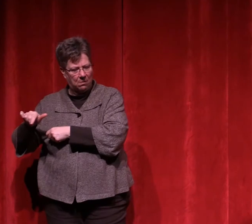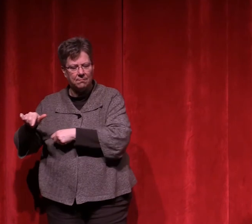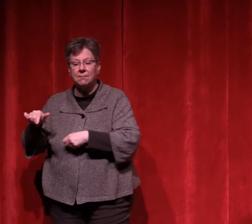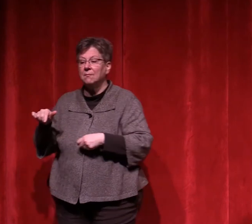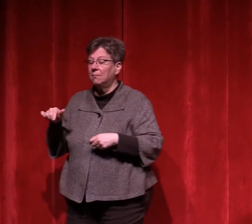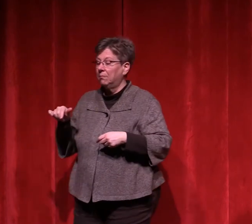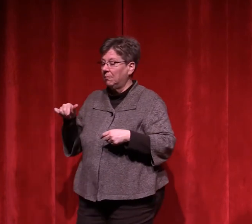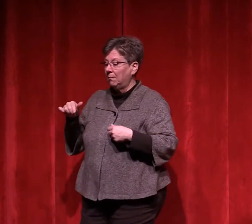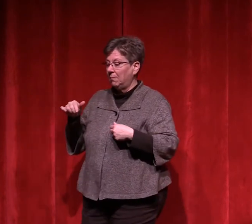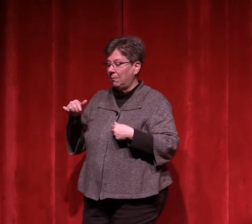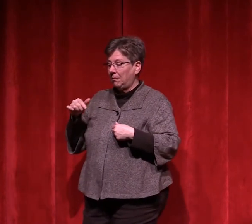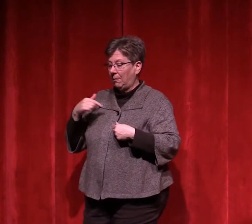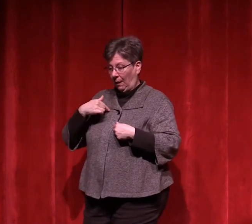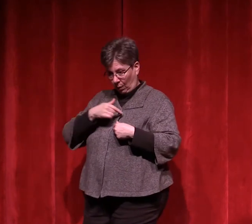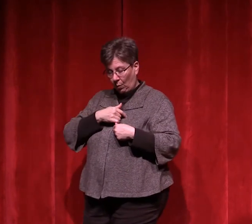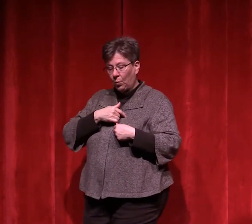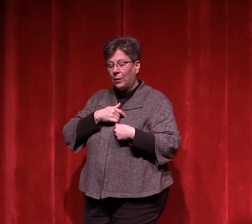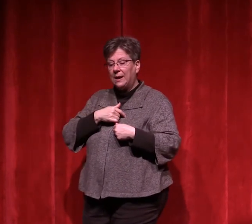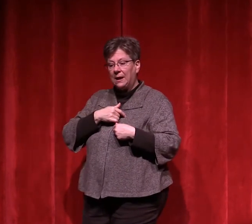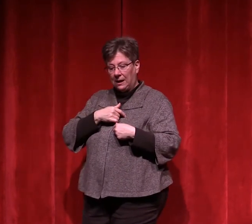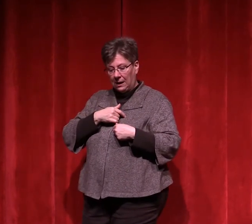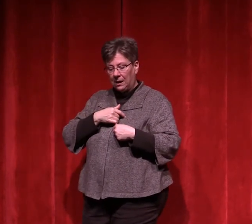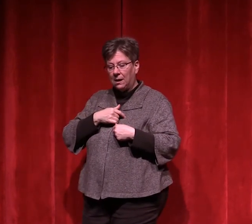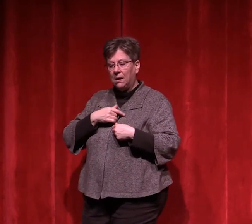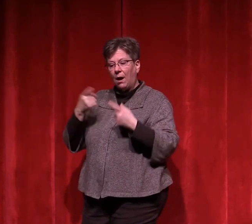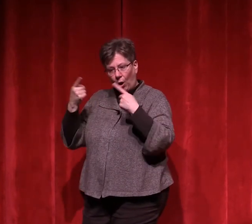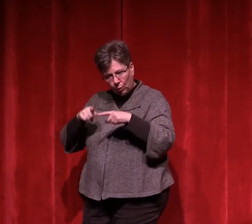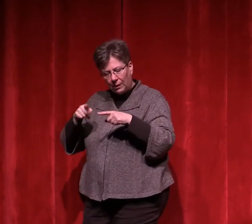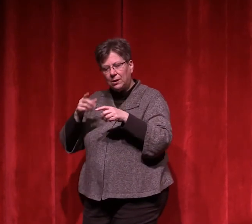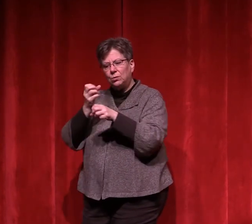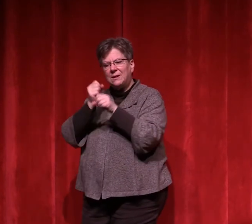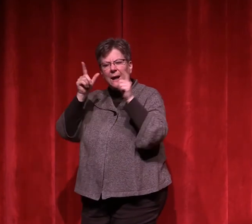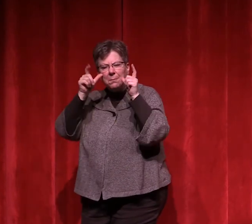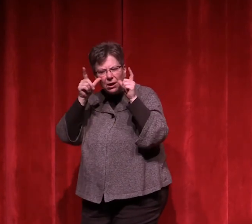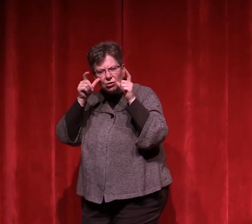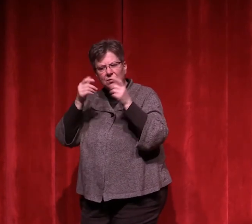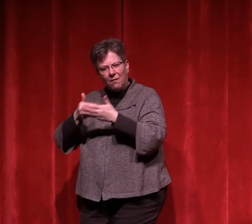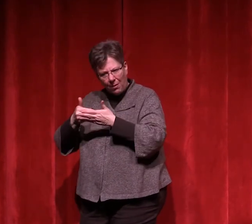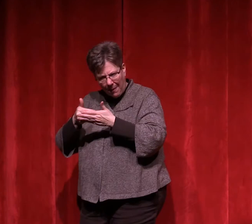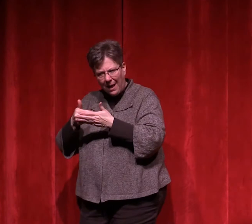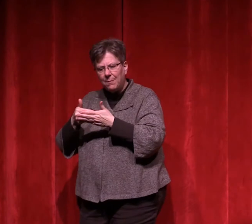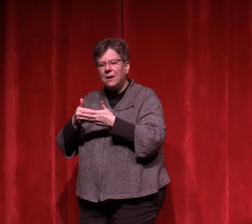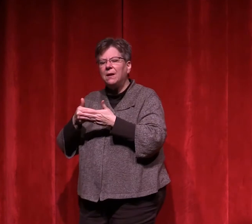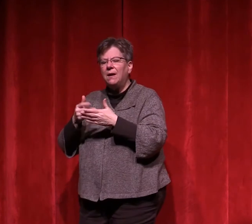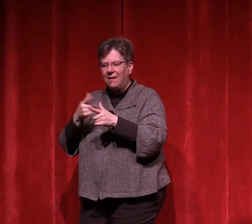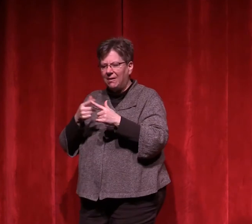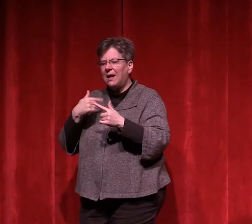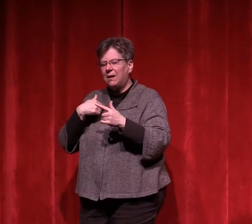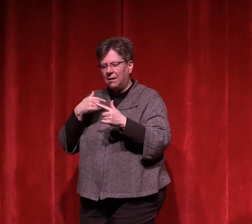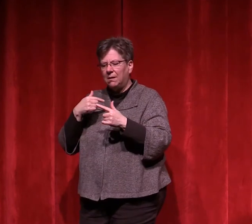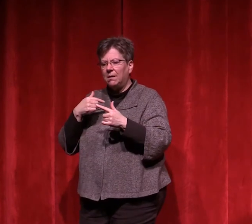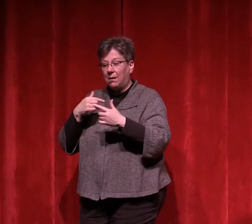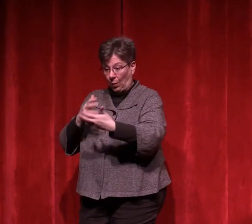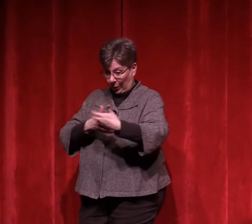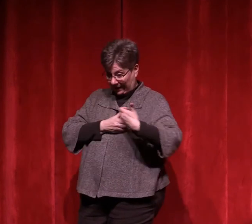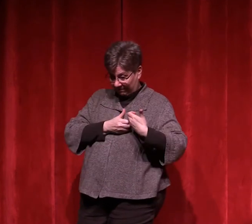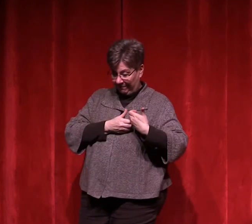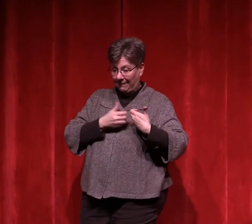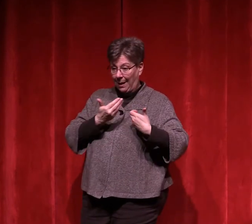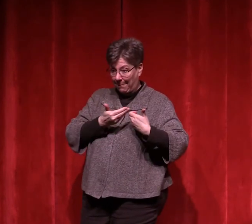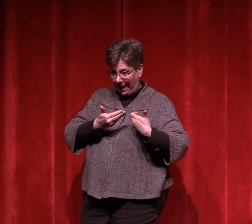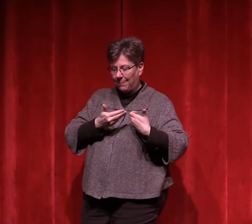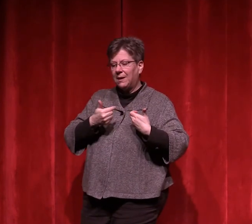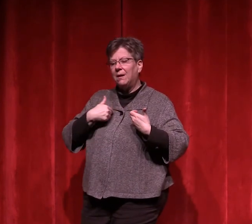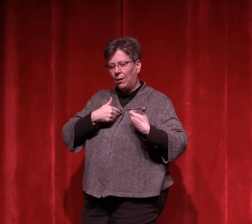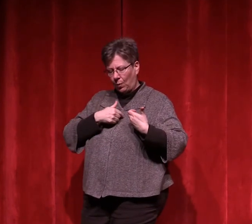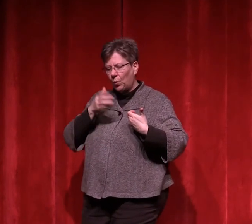agreed to go where the baby was and take pictures all together, and then we'd take her back to the Florence Crittenden home, which we did. It was really fun